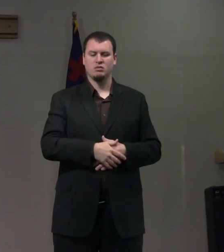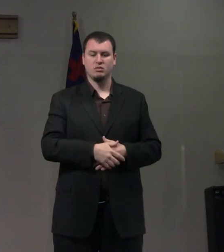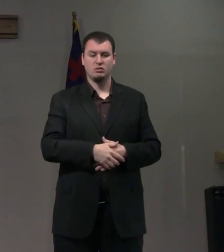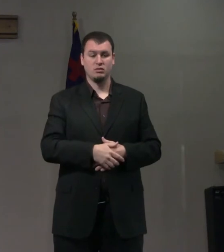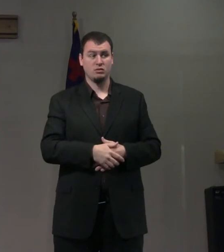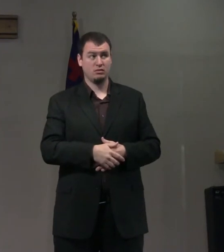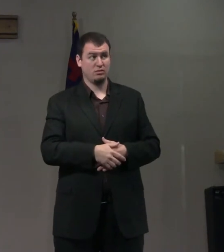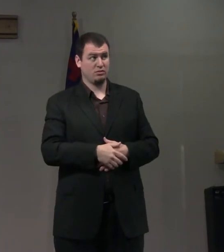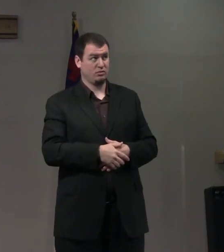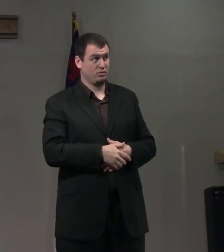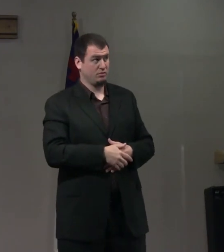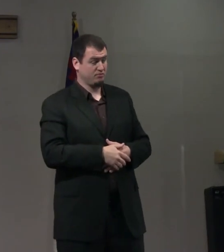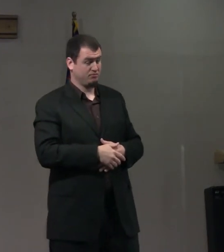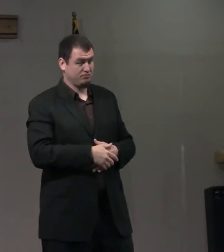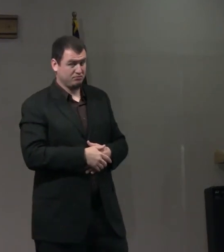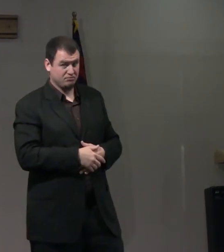feet. Don't wash my feet.